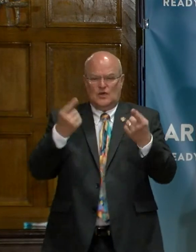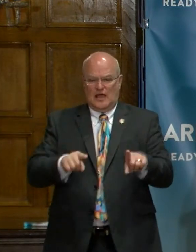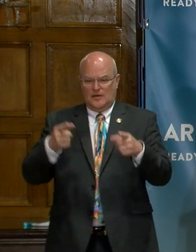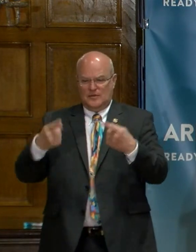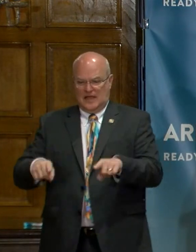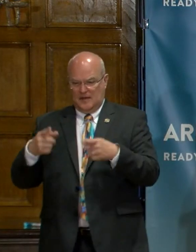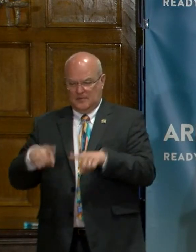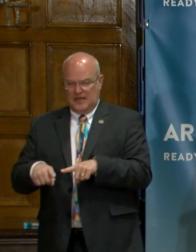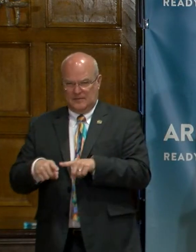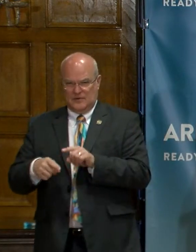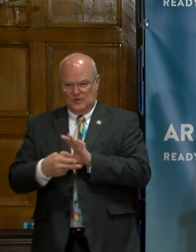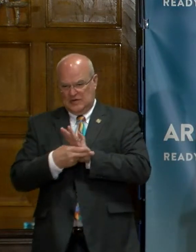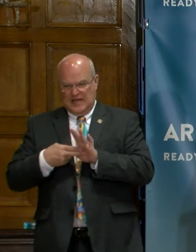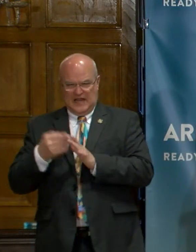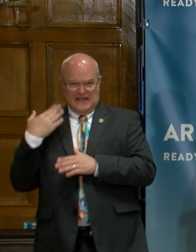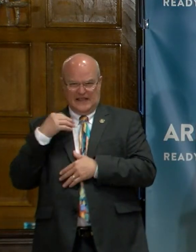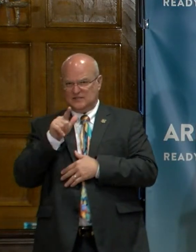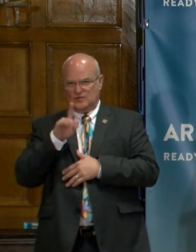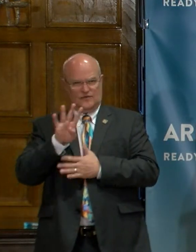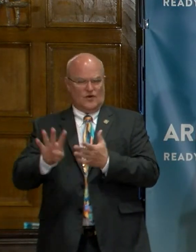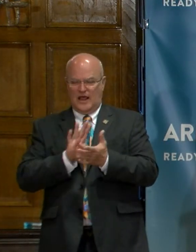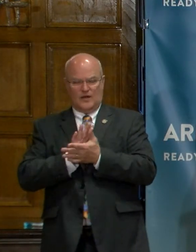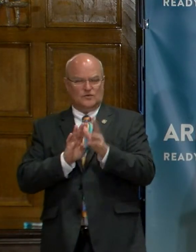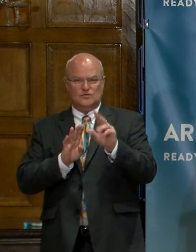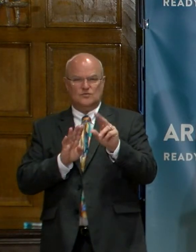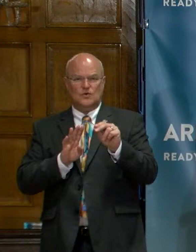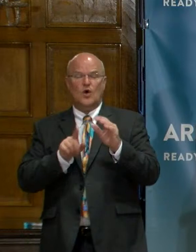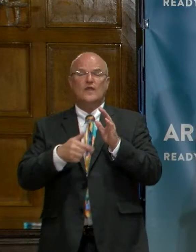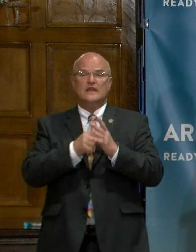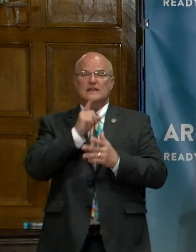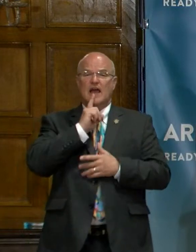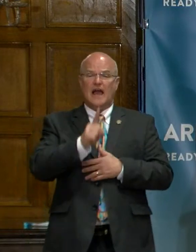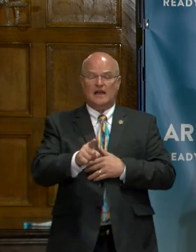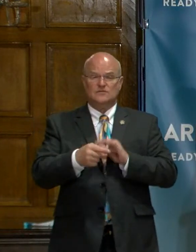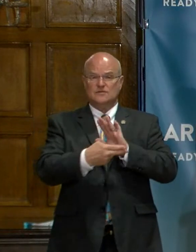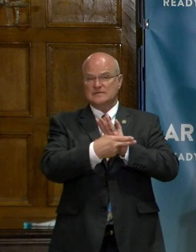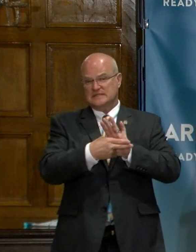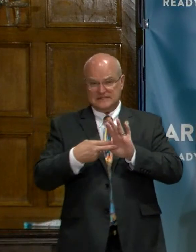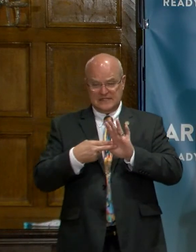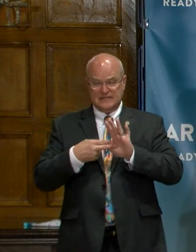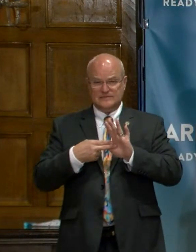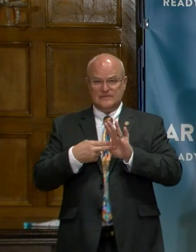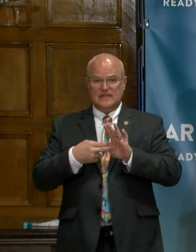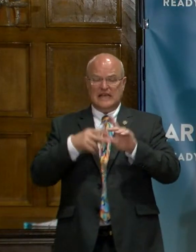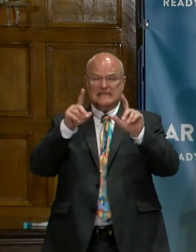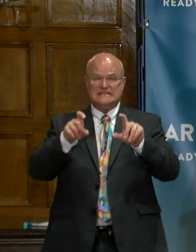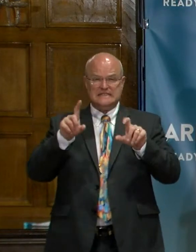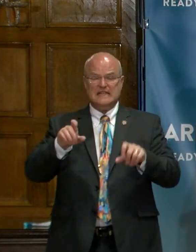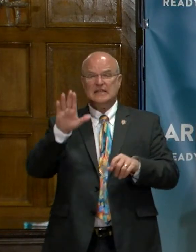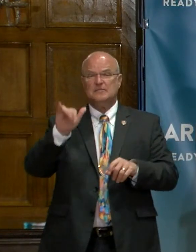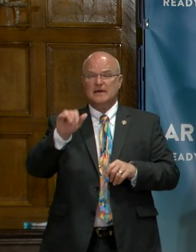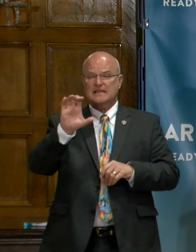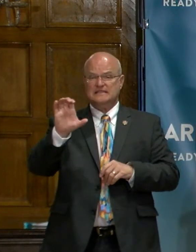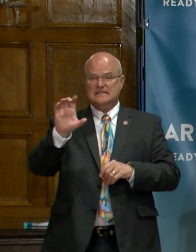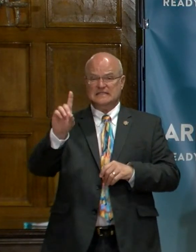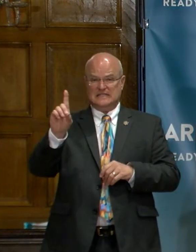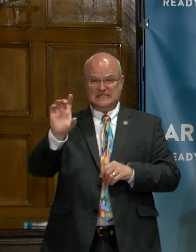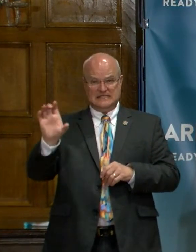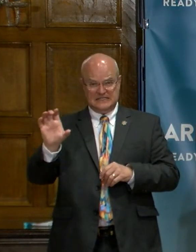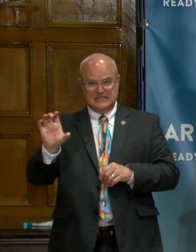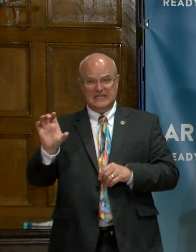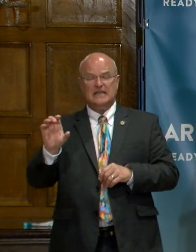occurred or were diagnosed in the last 24 hours. These actually had been tested by the